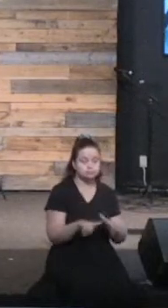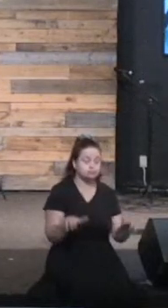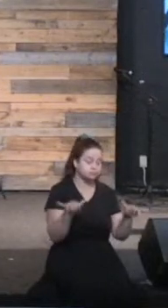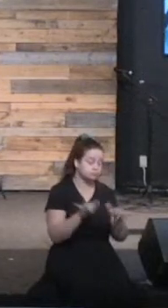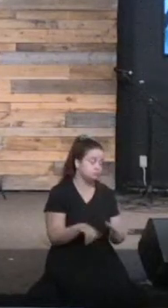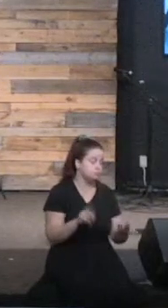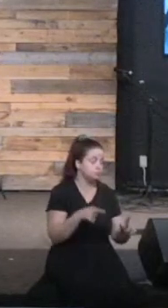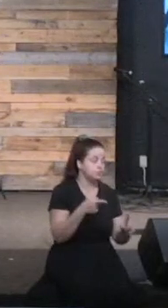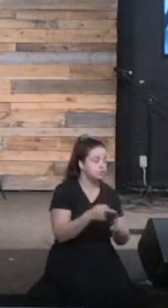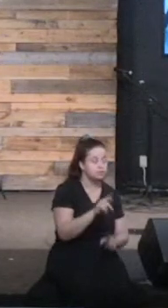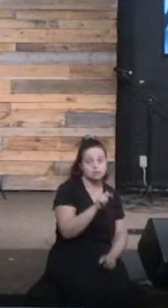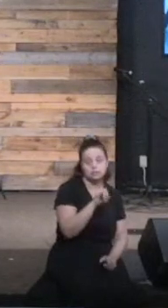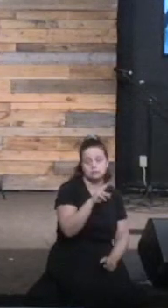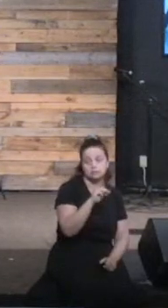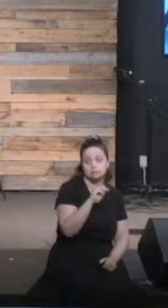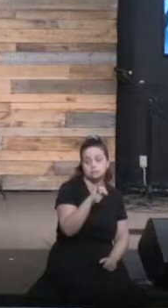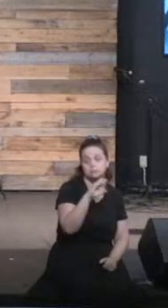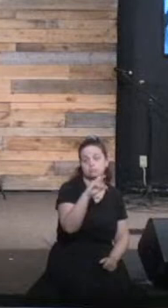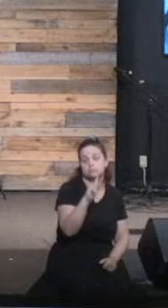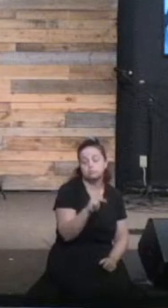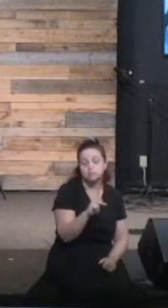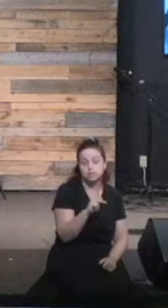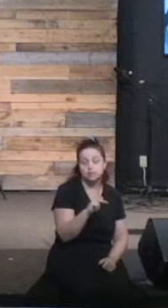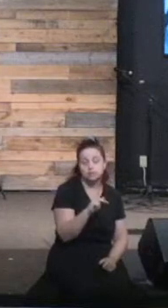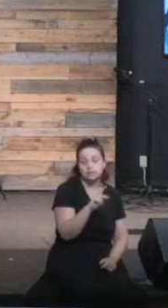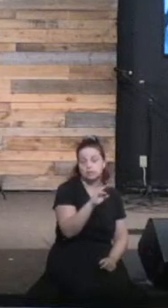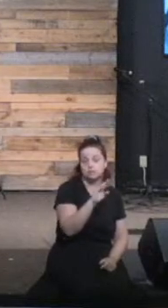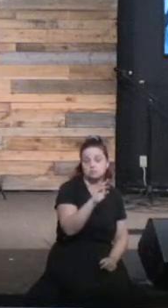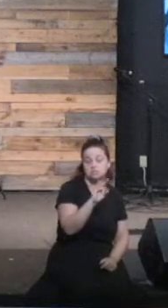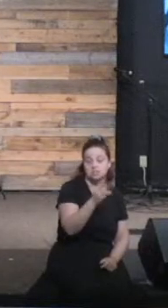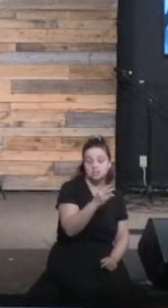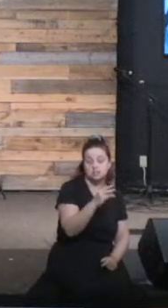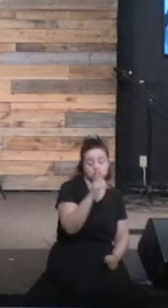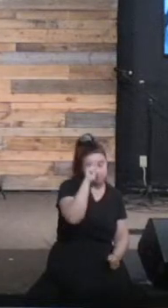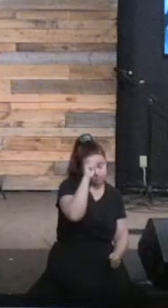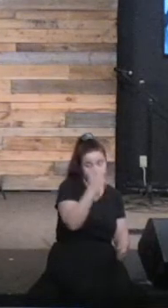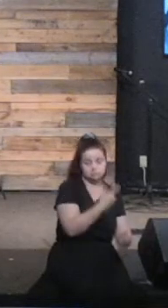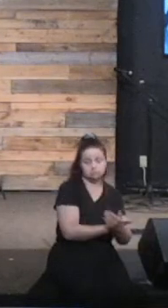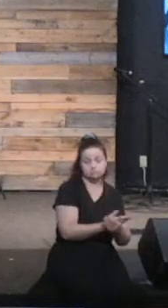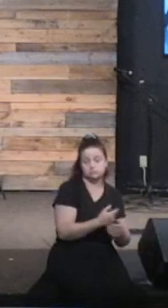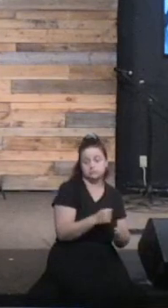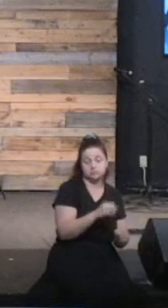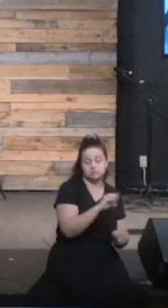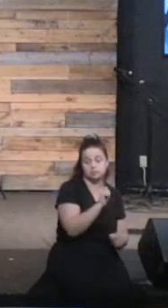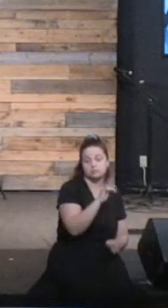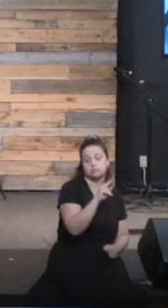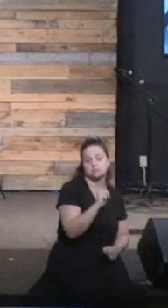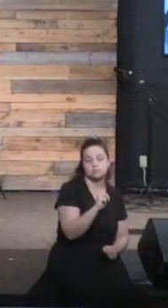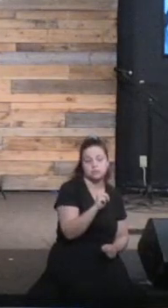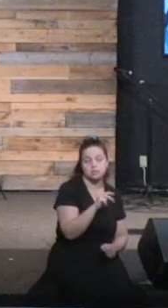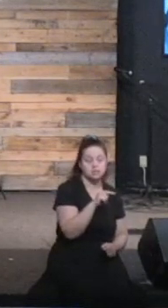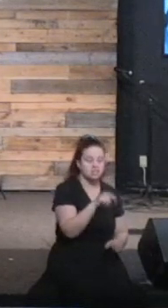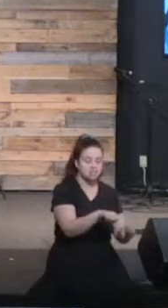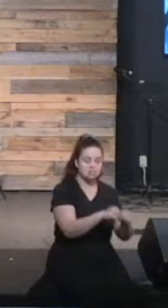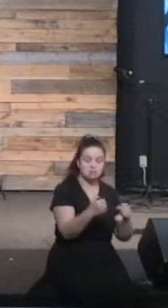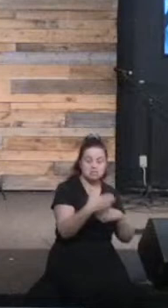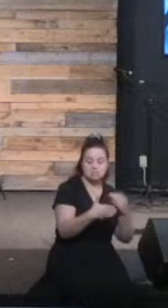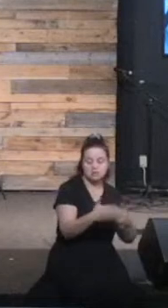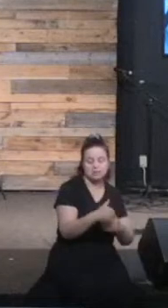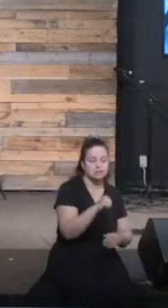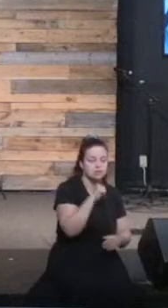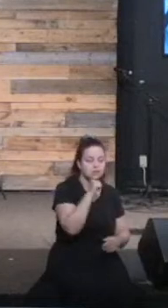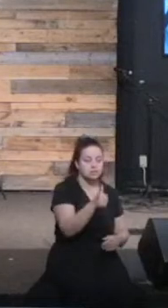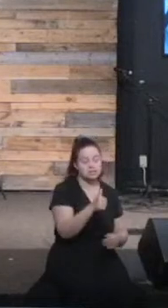of Cain he he he's given a little extra press because he breaks the pattern he didn't just bear a child he actually